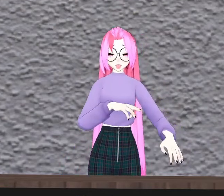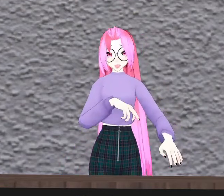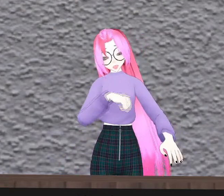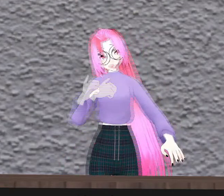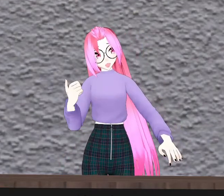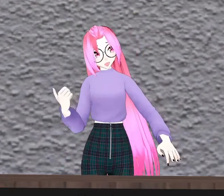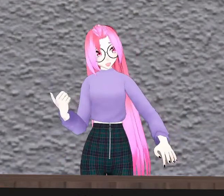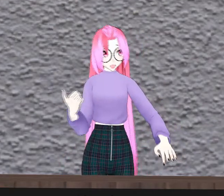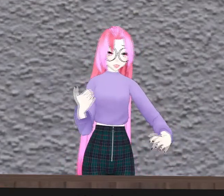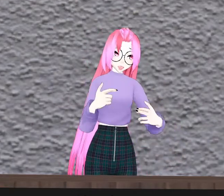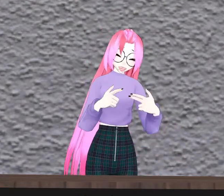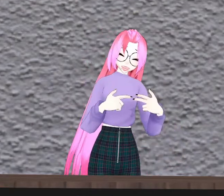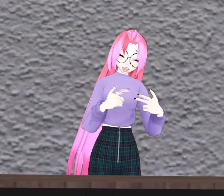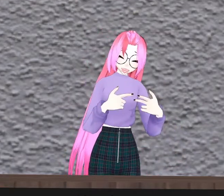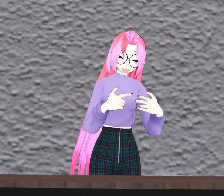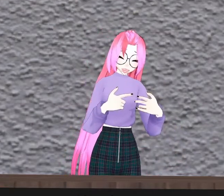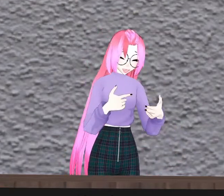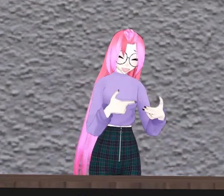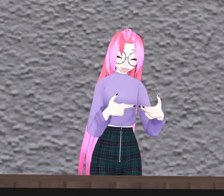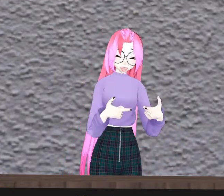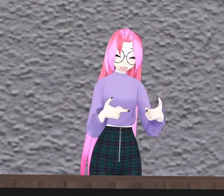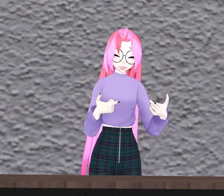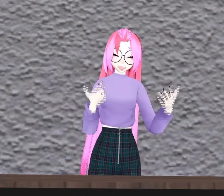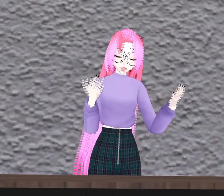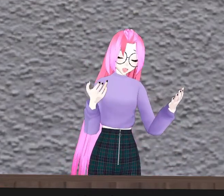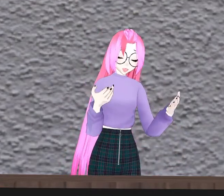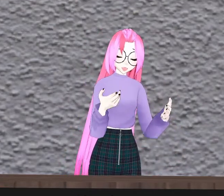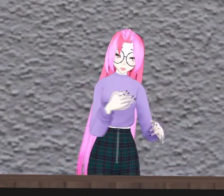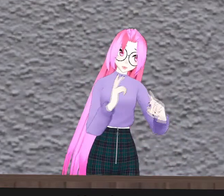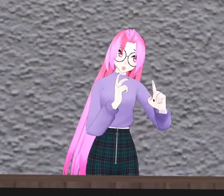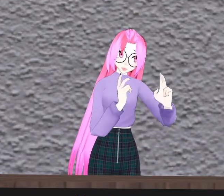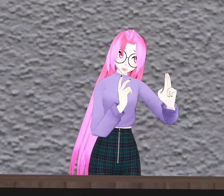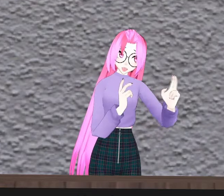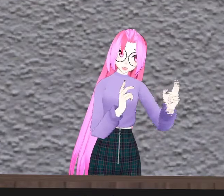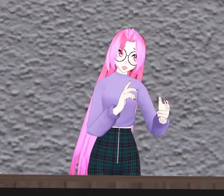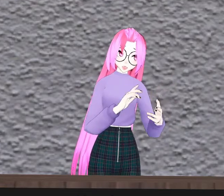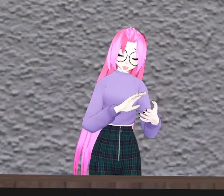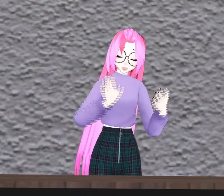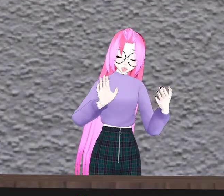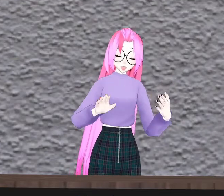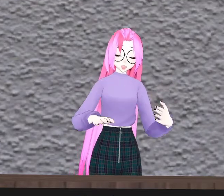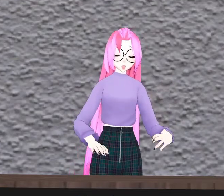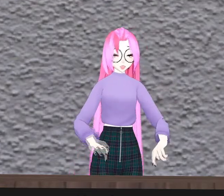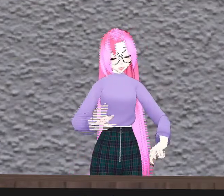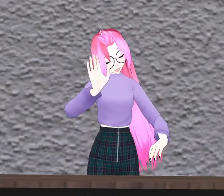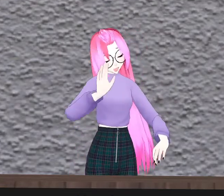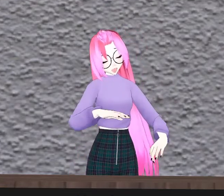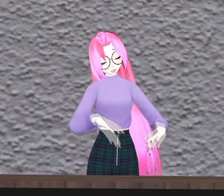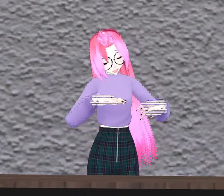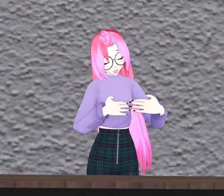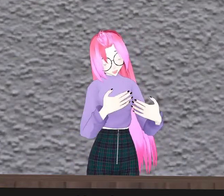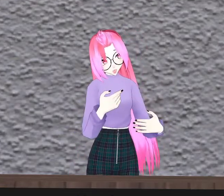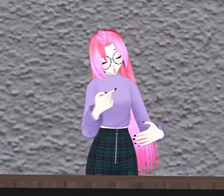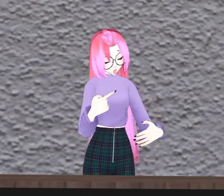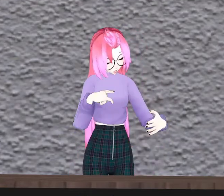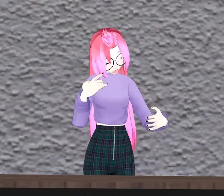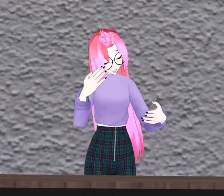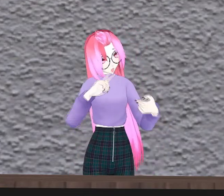But on the other hand, if you do know a little bit of sign, it's more of a respect thing or a polite thing to do. Just be like, oh, how are you? I know a little